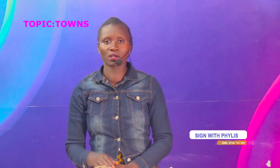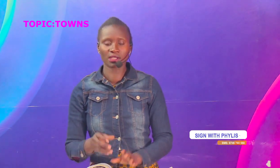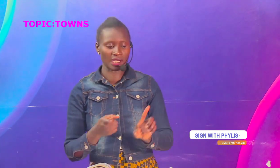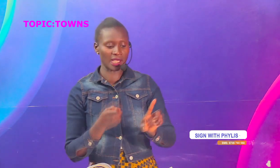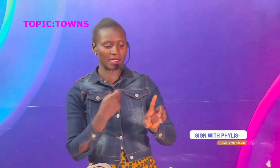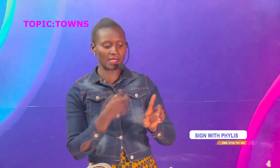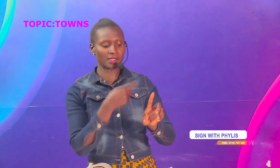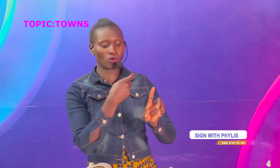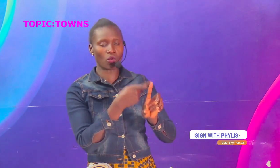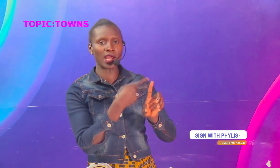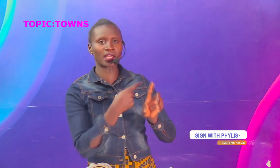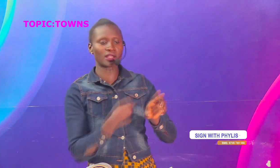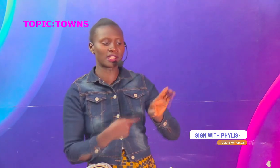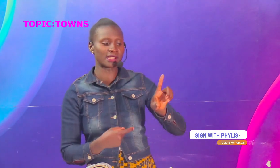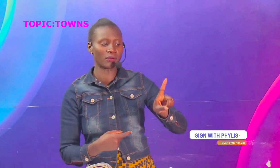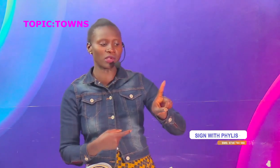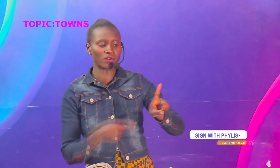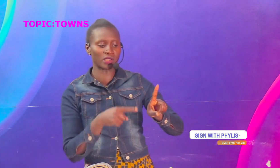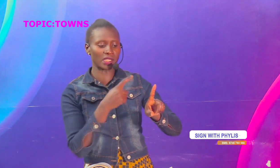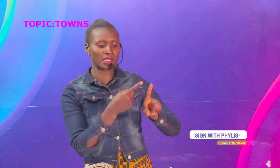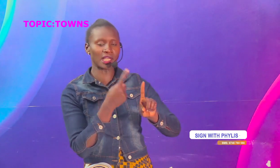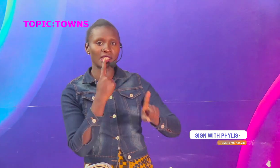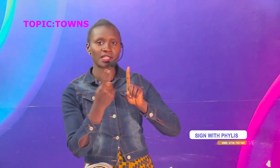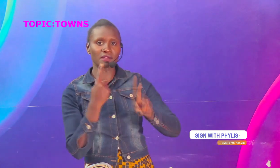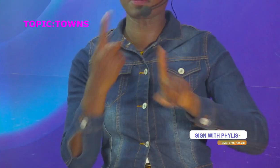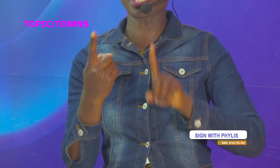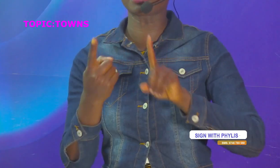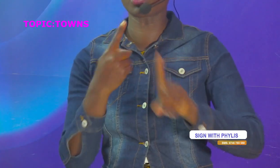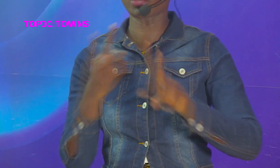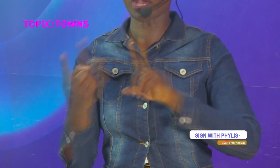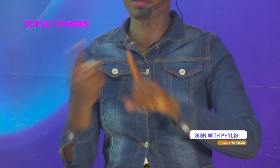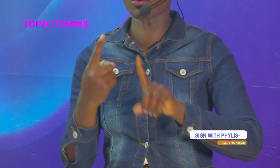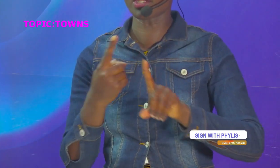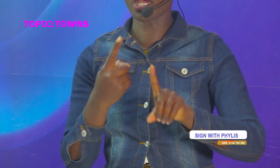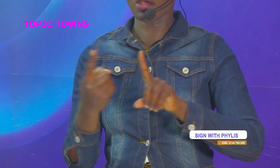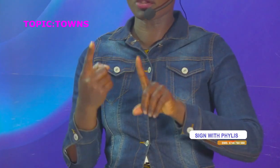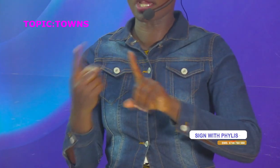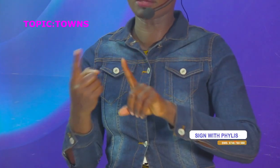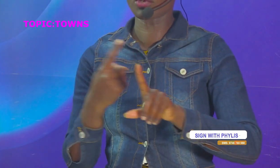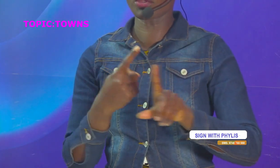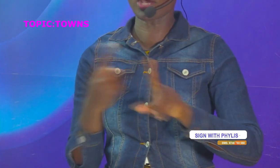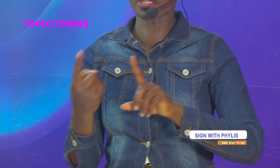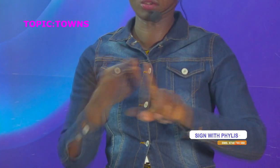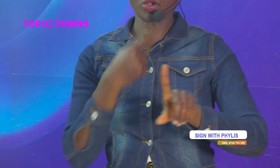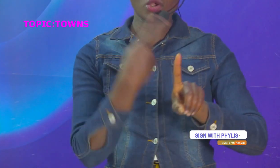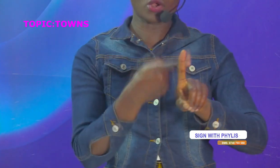like this. Kwale. Just tapping on the index fingers both on two hands. So